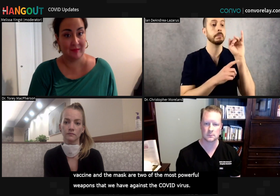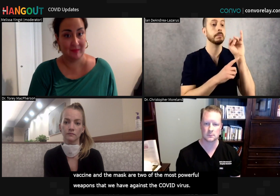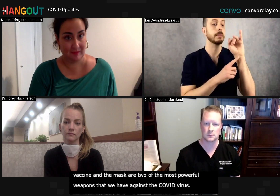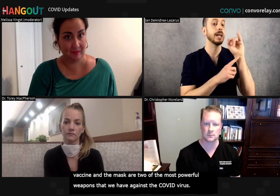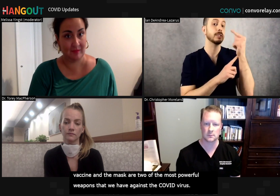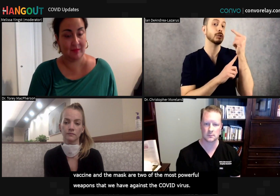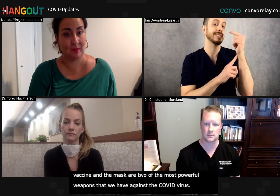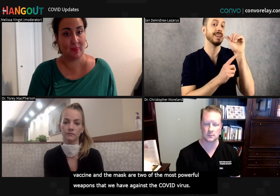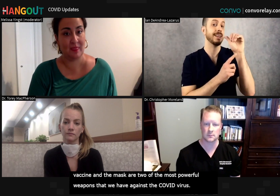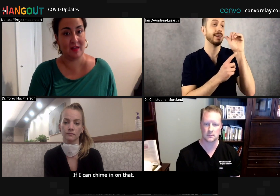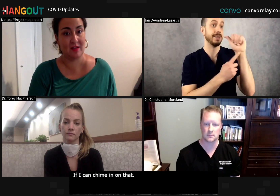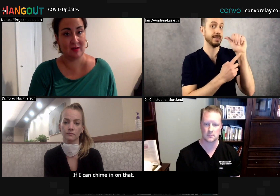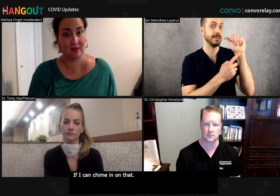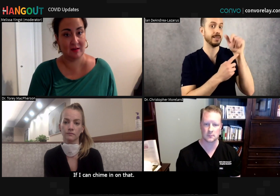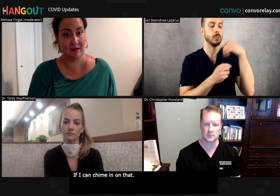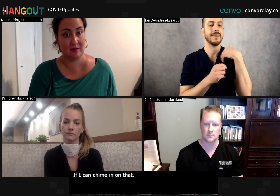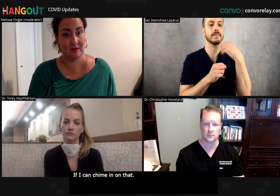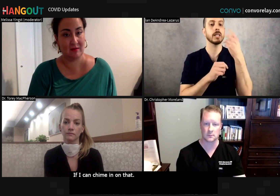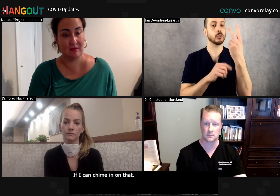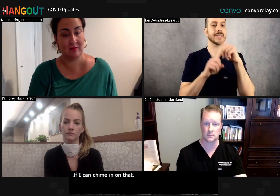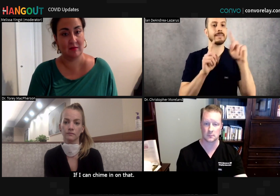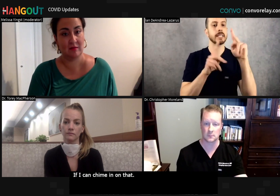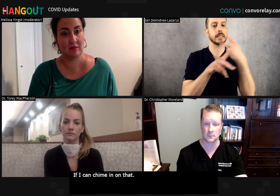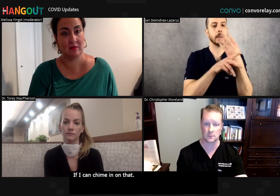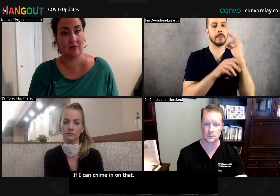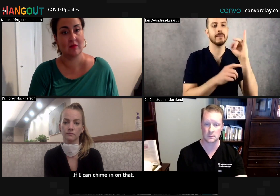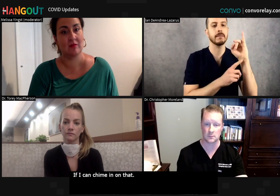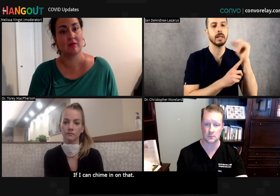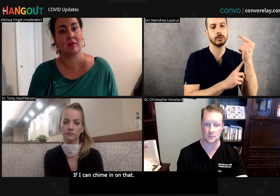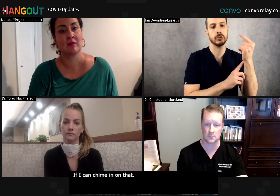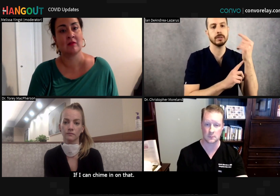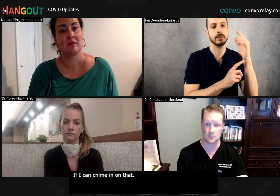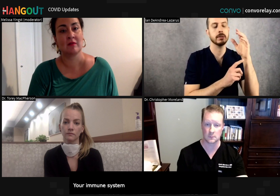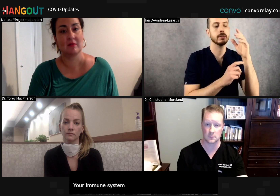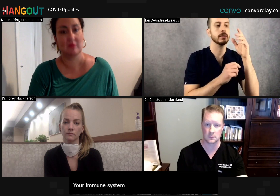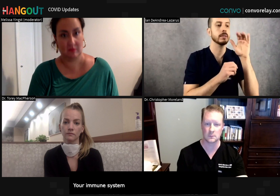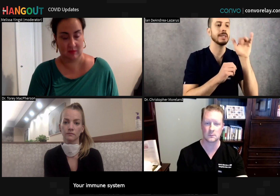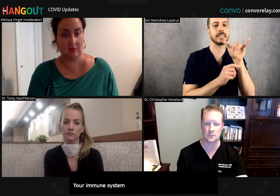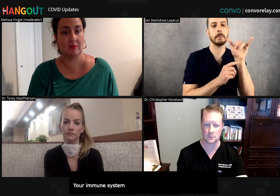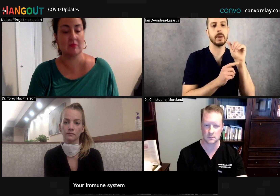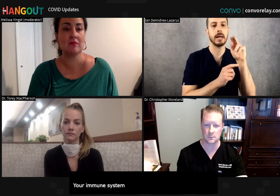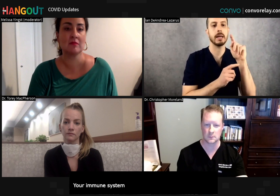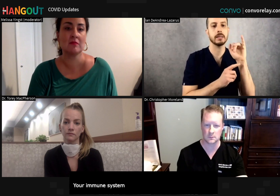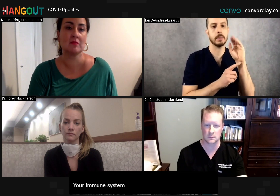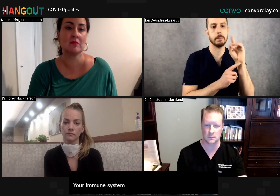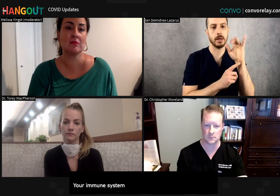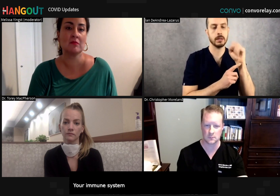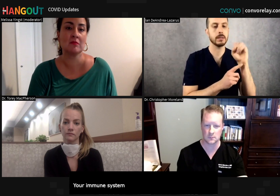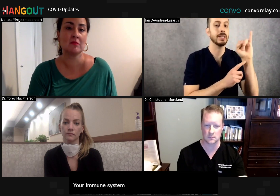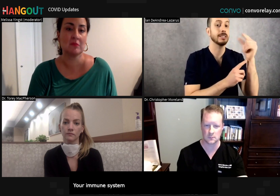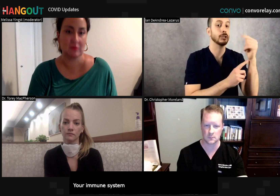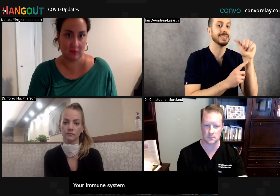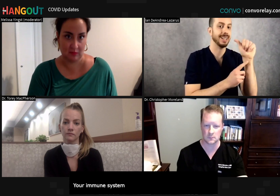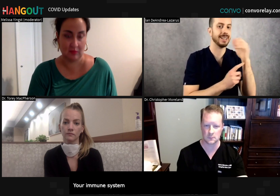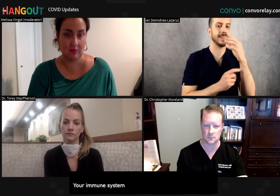Your immune system, your IgA, you've got two different types of Ig